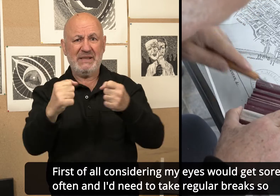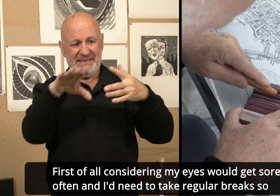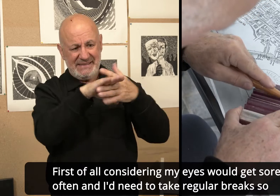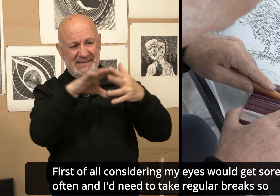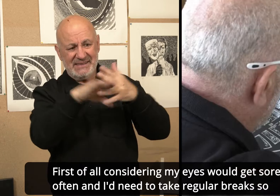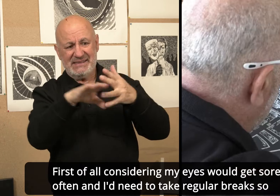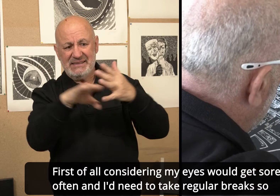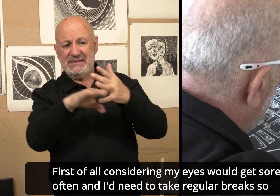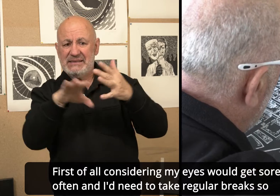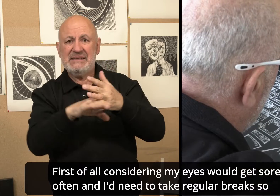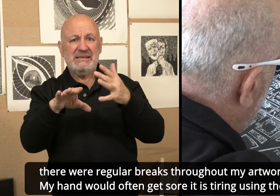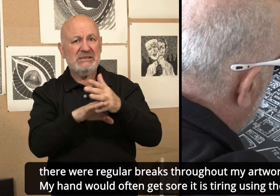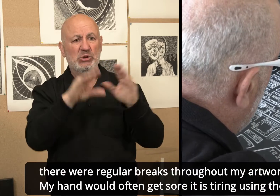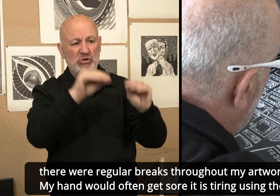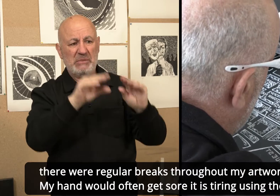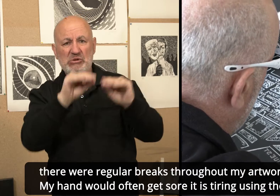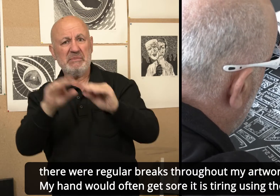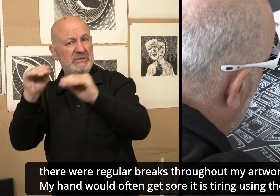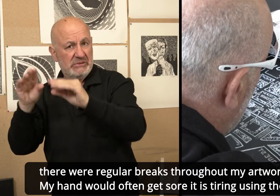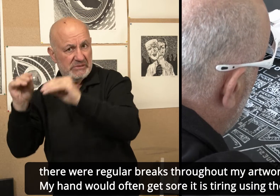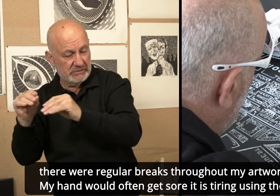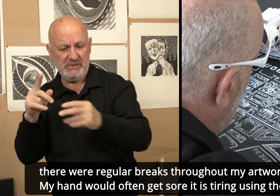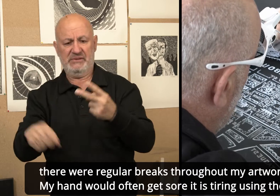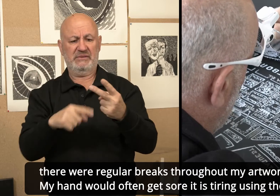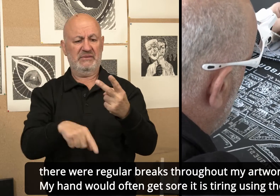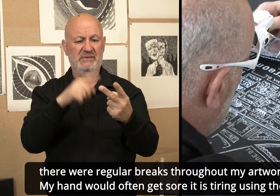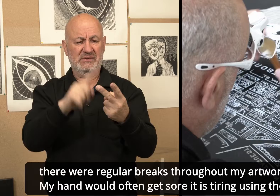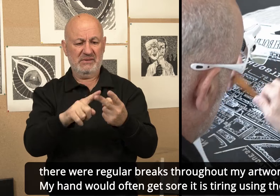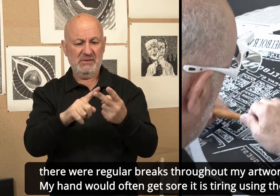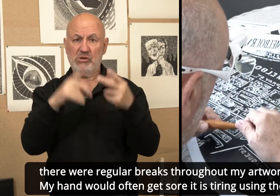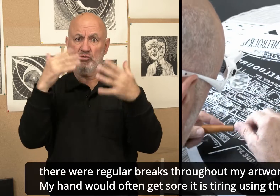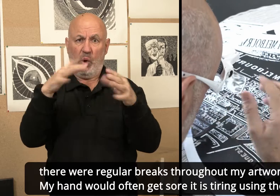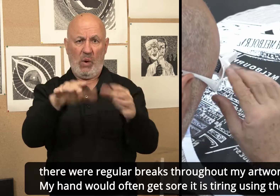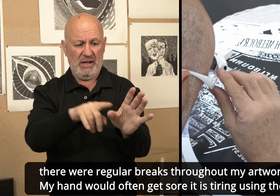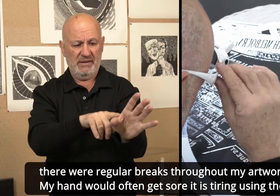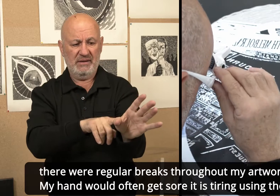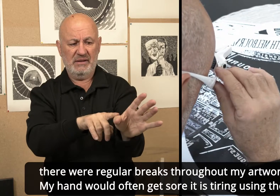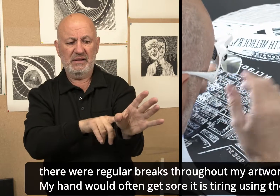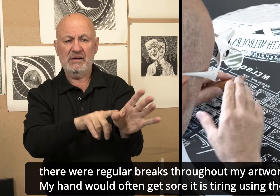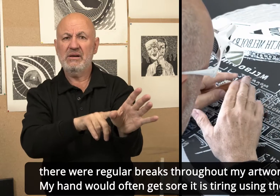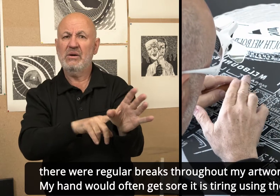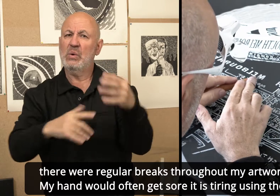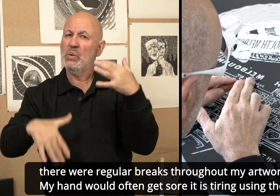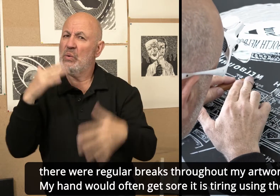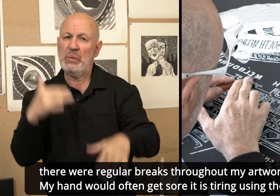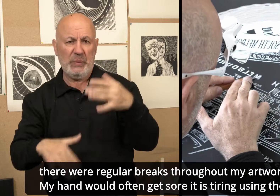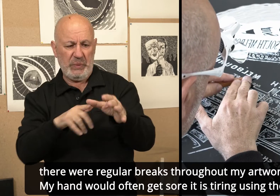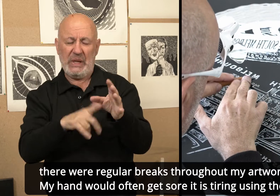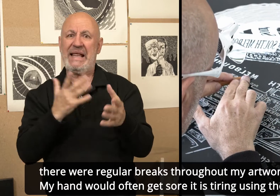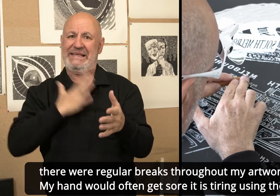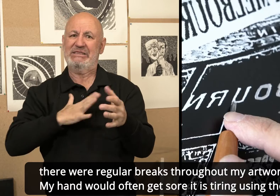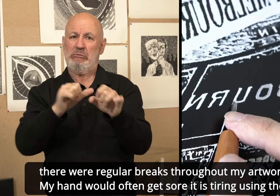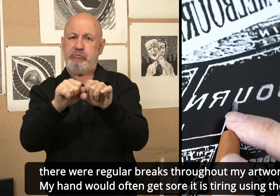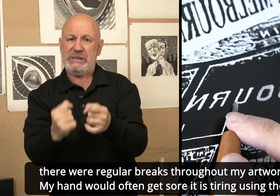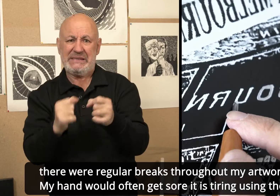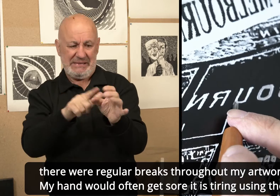sore often and I'd need to take regular breaks. So there were regular breaks throughout my artwork. My hand would often get sore. It